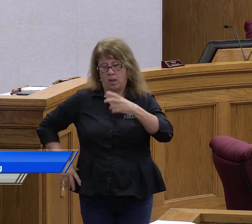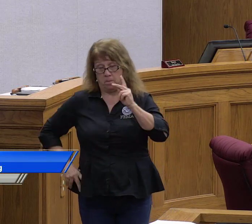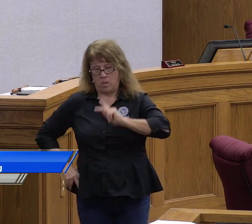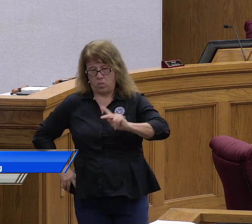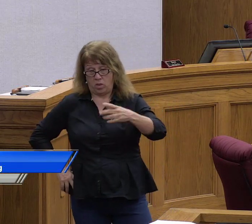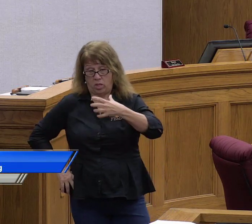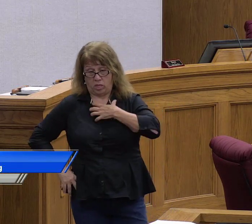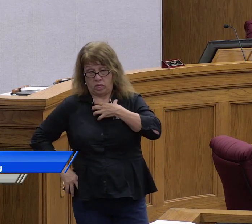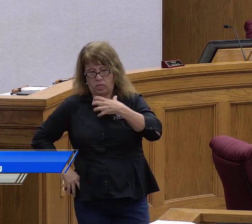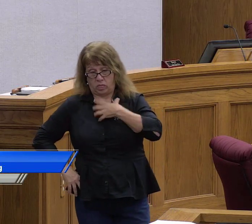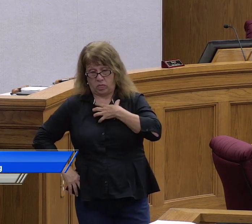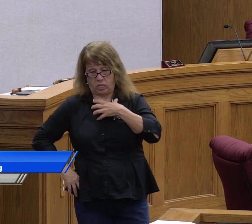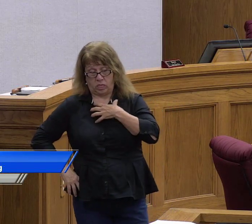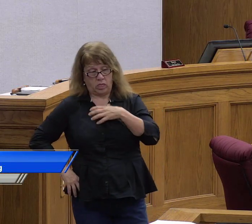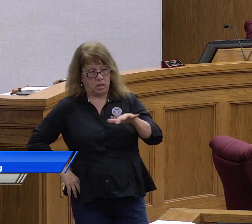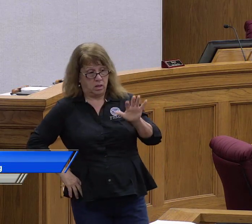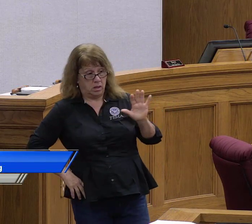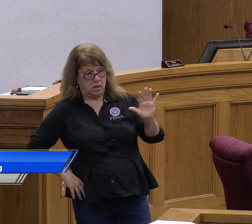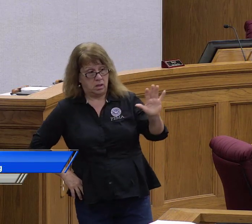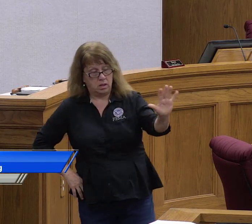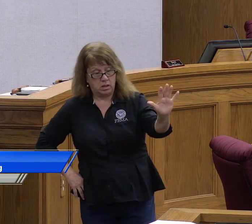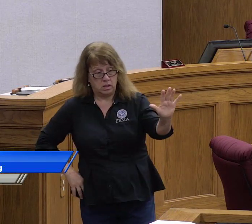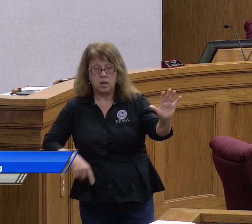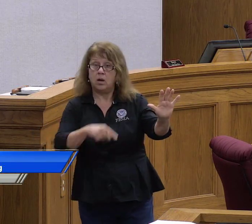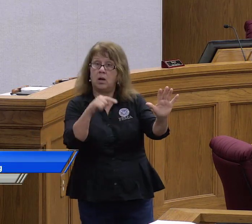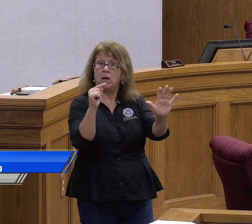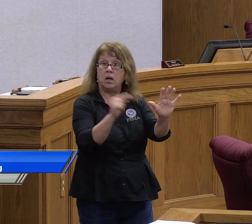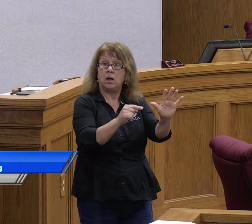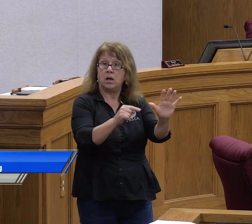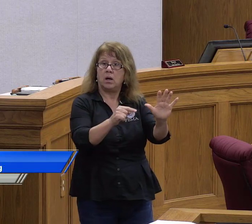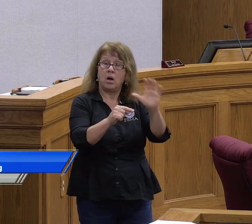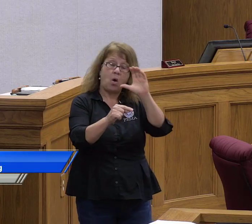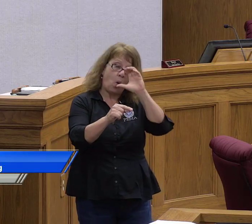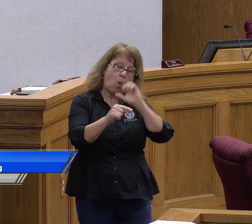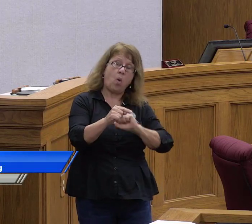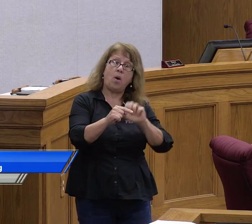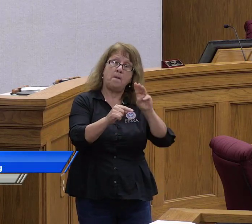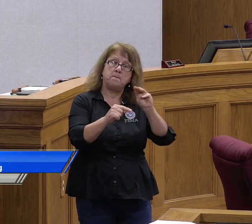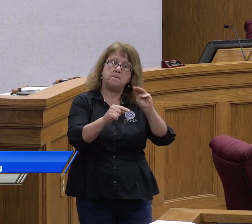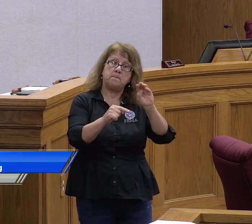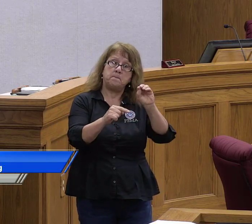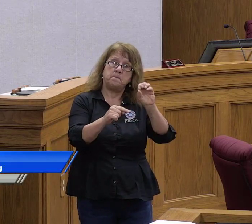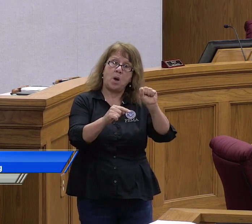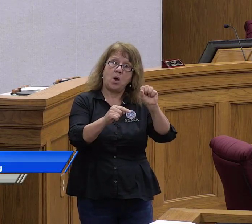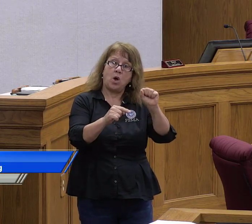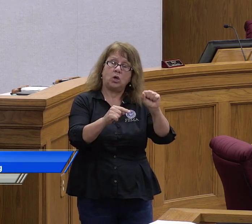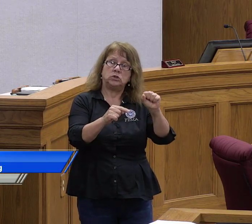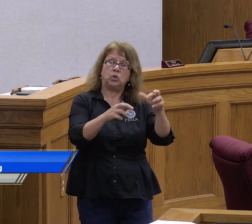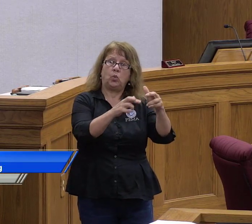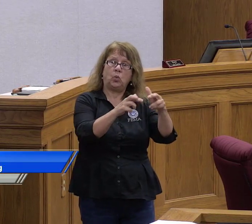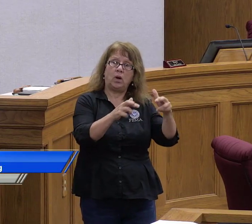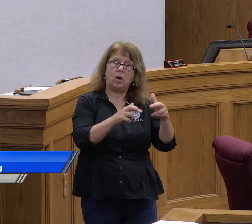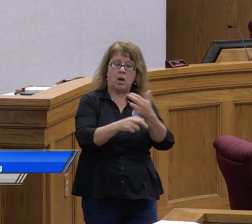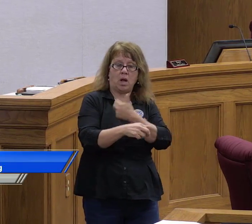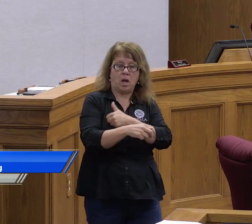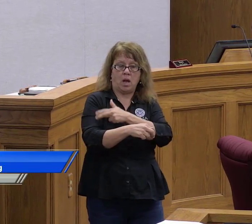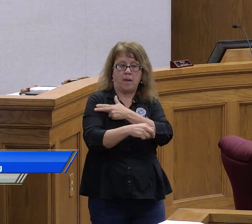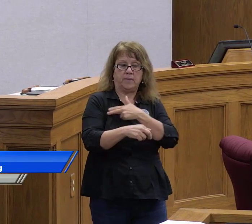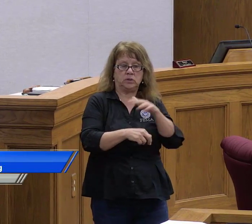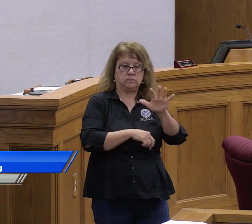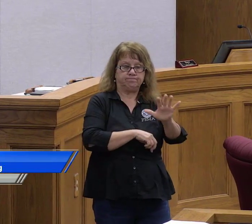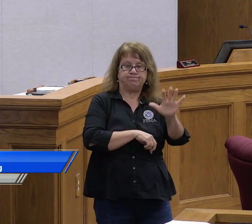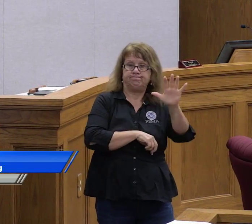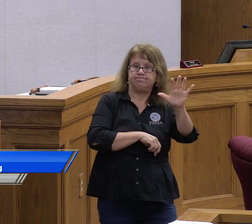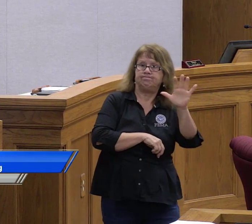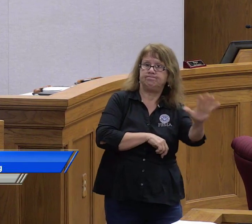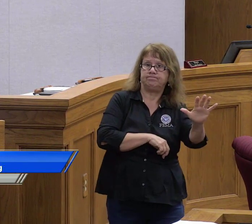one neighborhood, I would say in the vicinity of the old Moss Regional Hospital, where apparently a lot of sawdust is getting